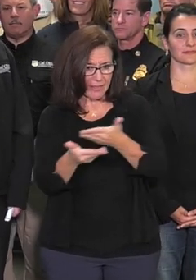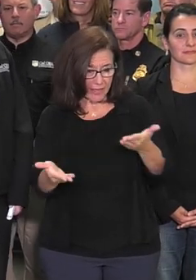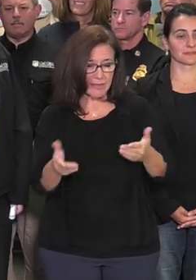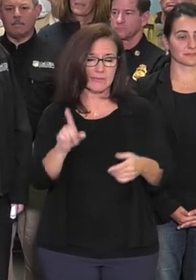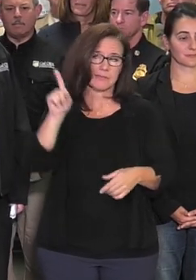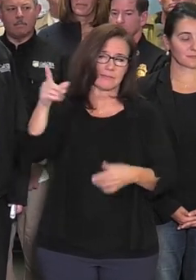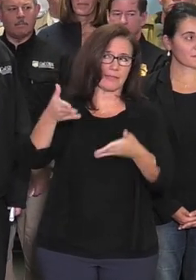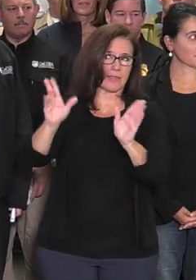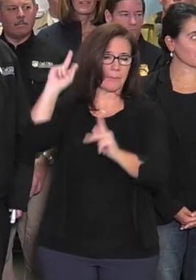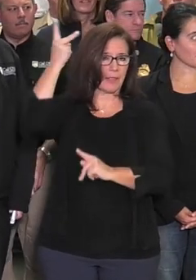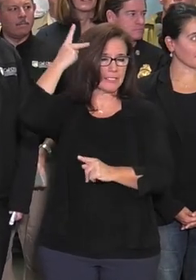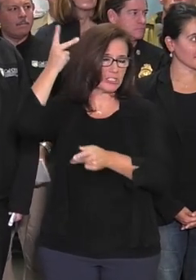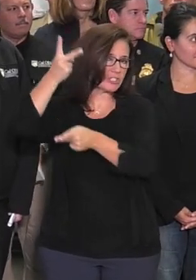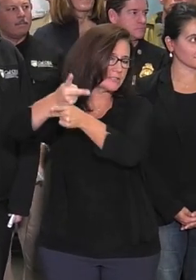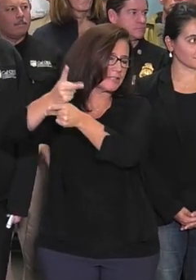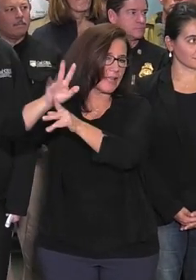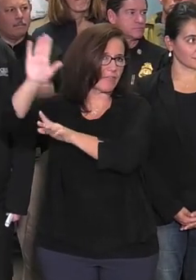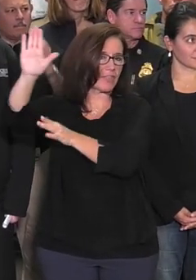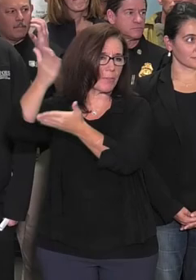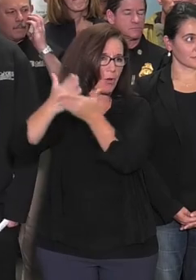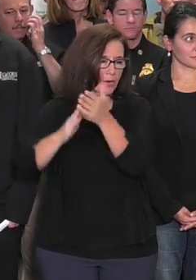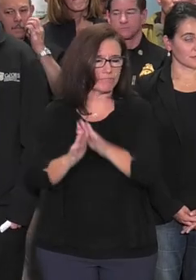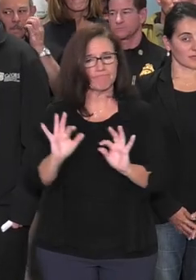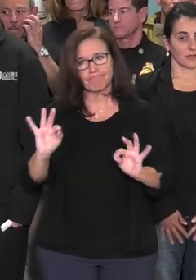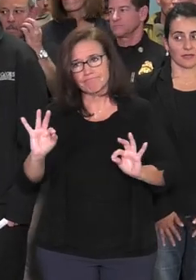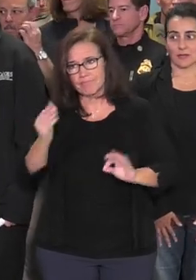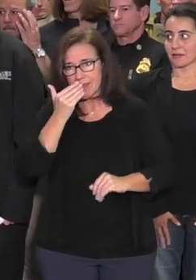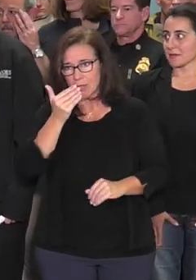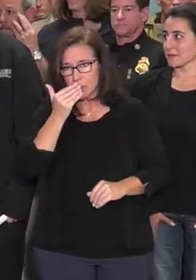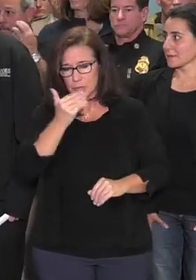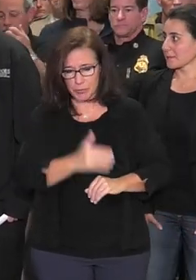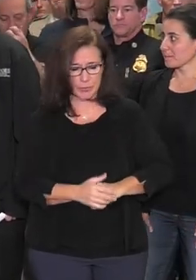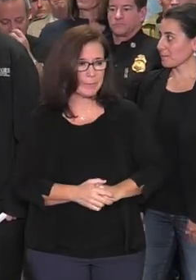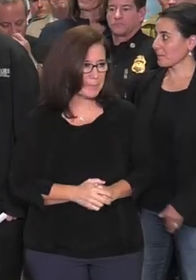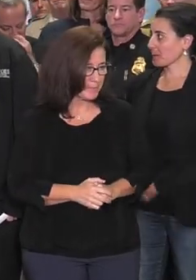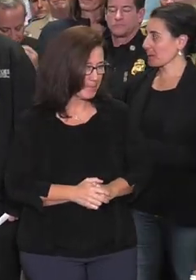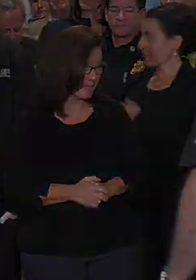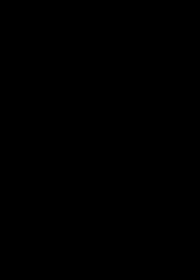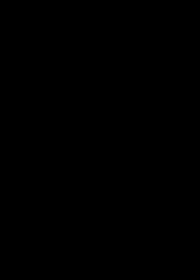And that's it. Thank you. Thanks. Thank you, Governor. All right. Well said. Okay. You.